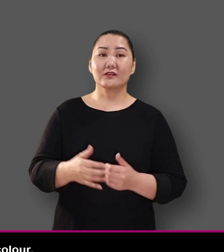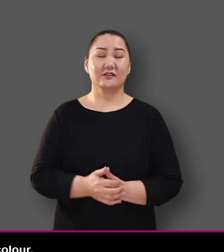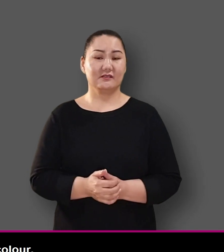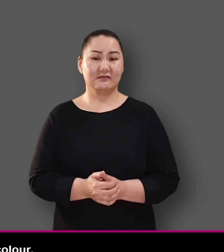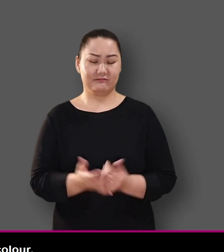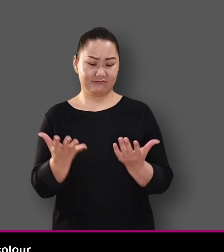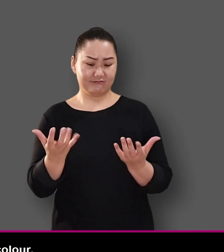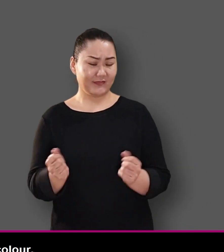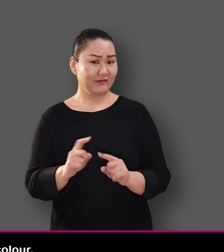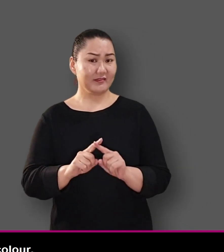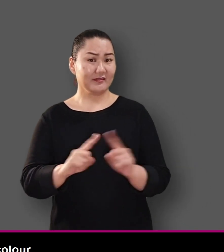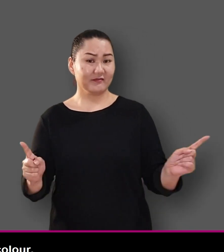color,